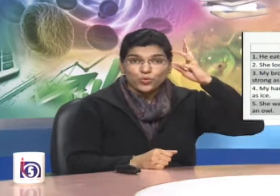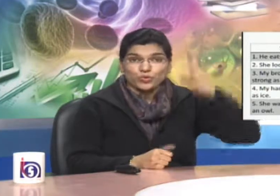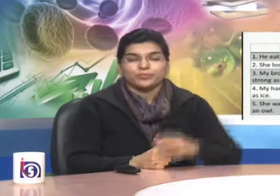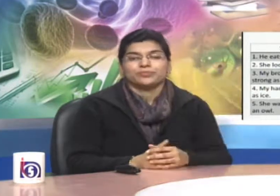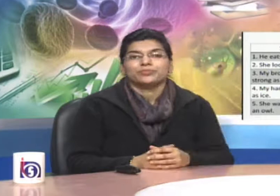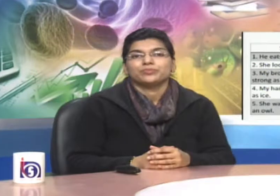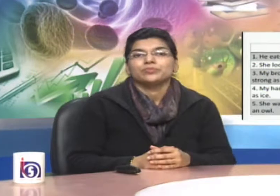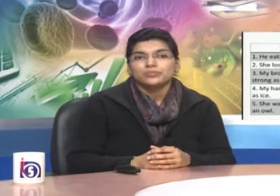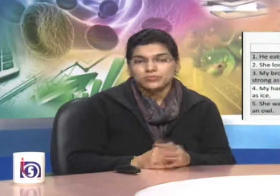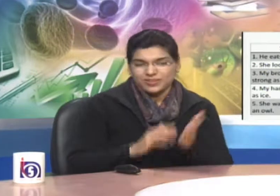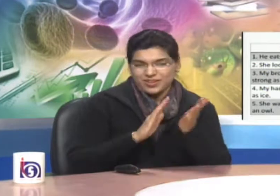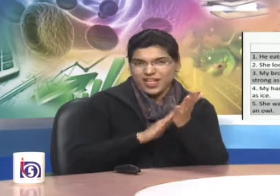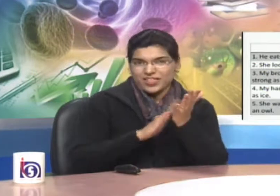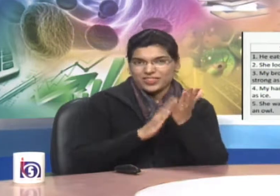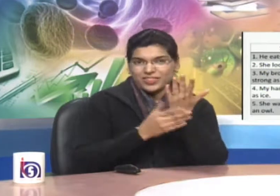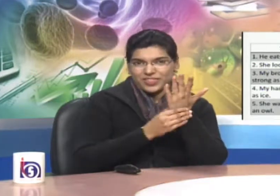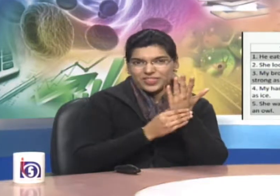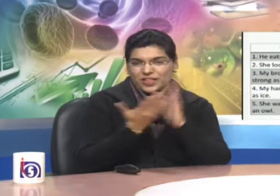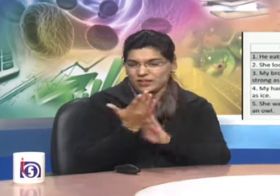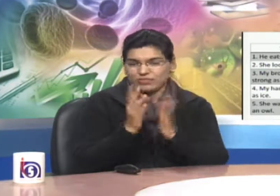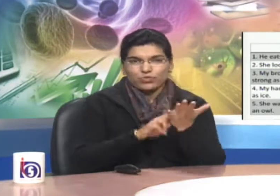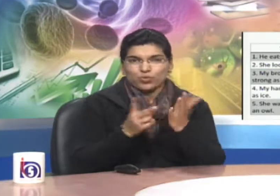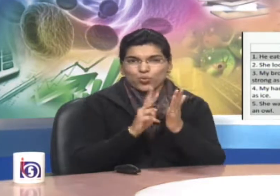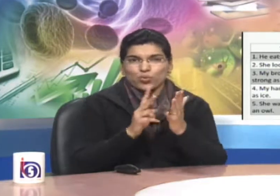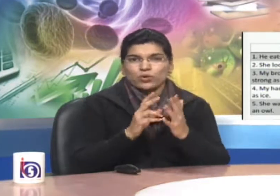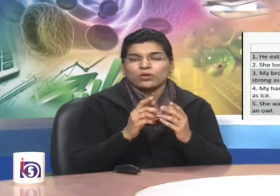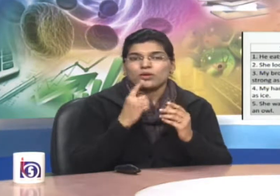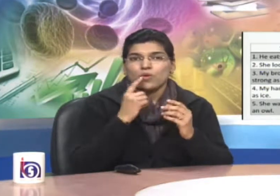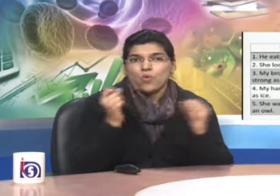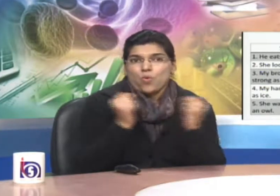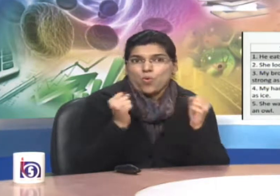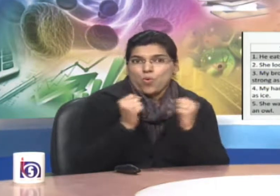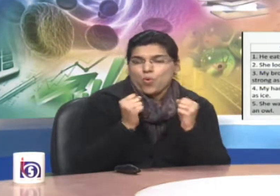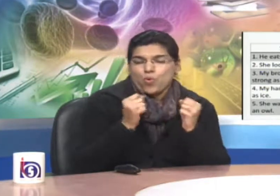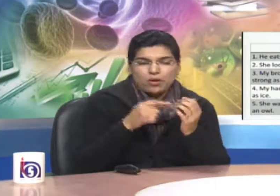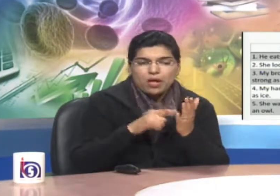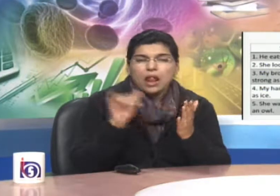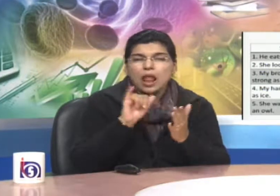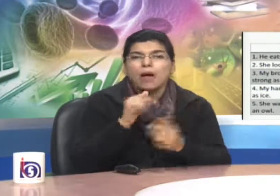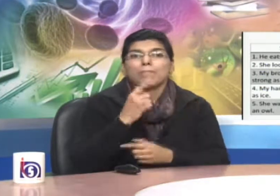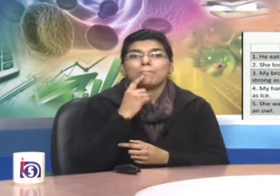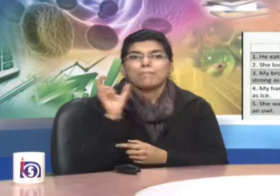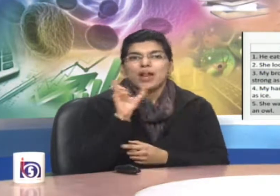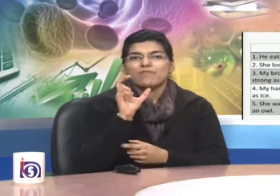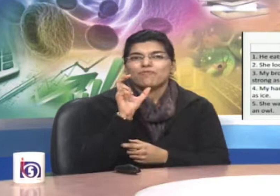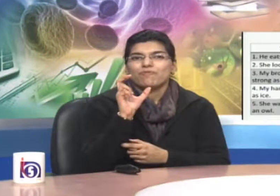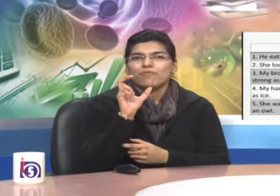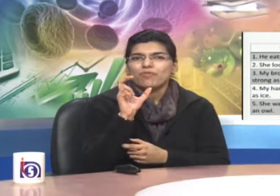Fourth is my hands are as cold as